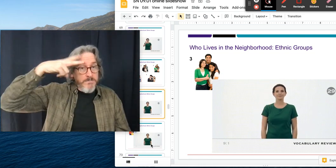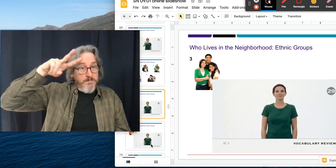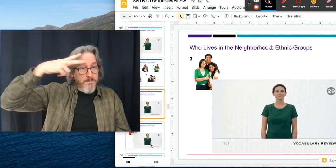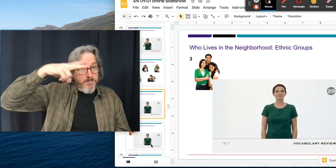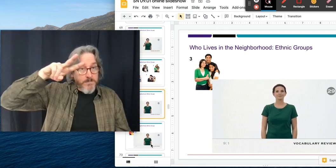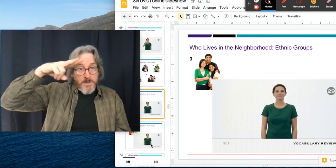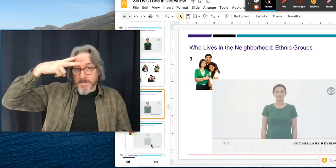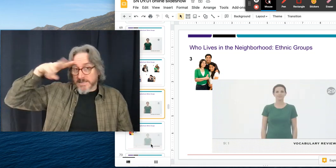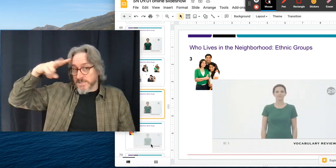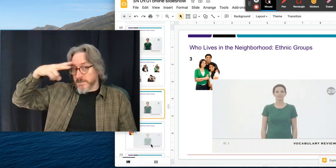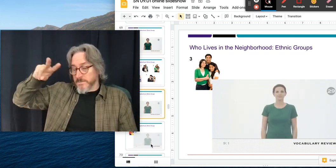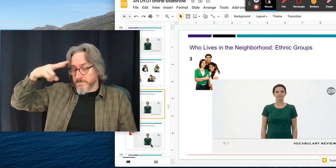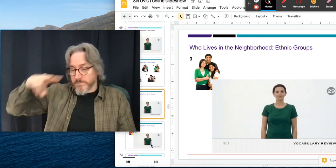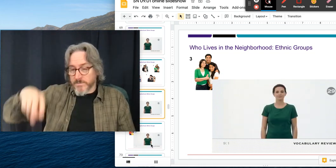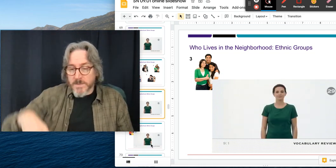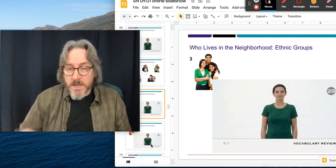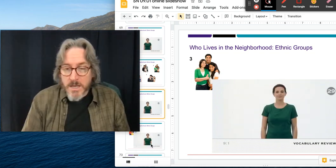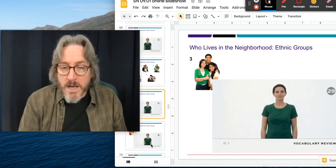Mexican.